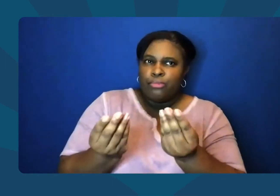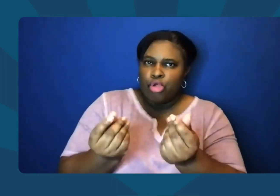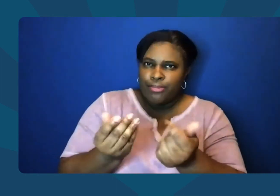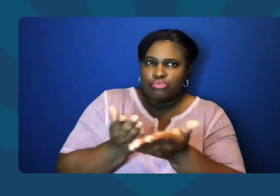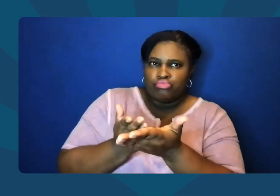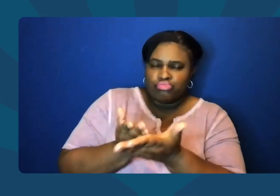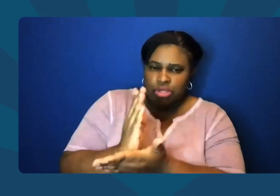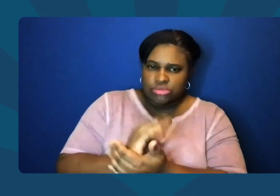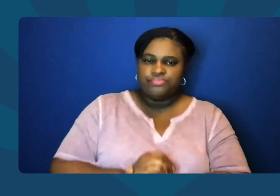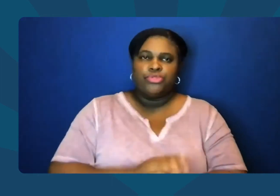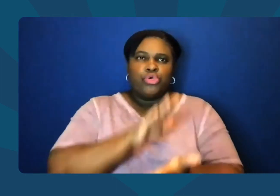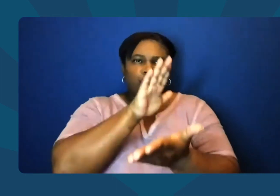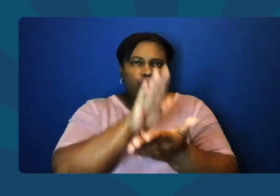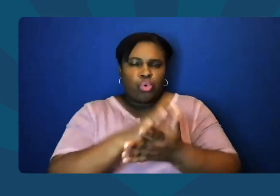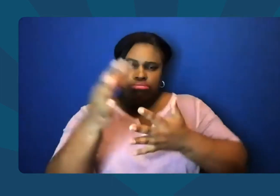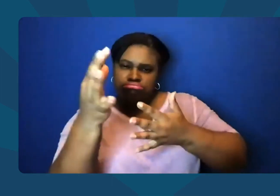school choice,